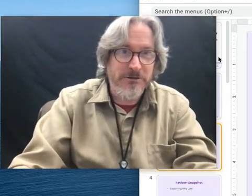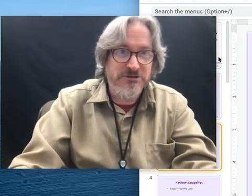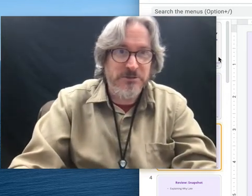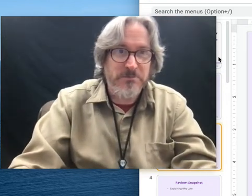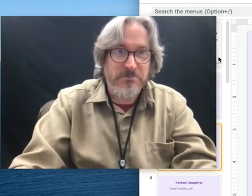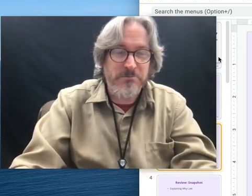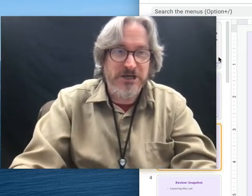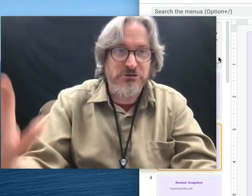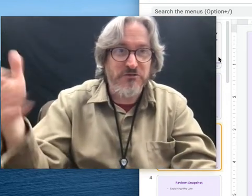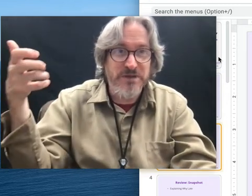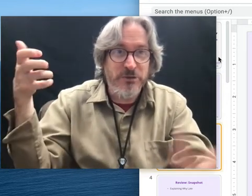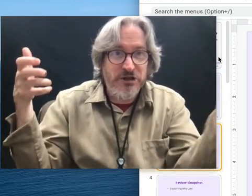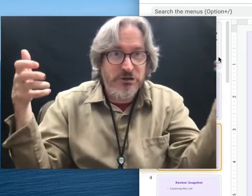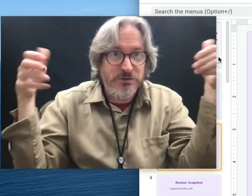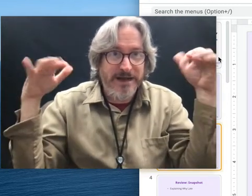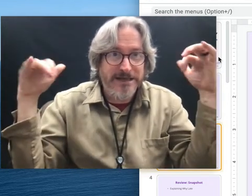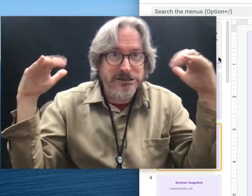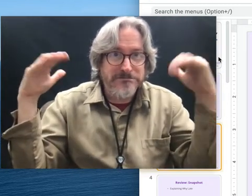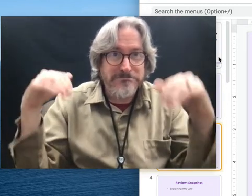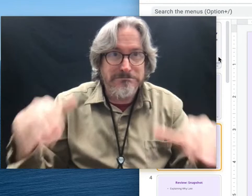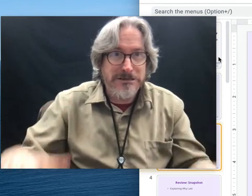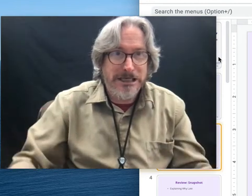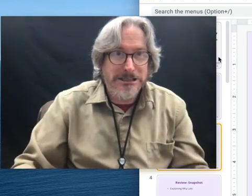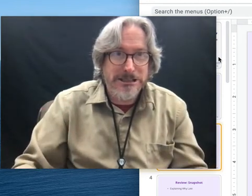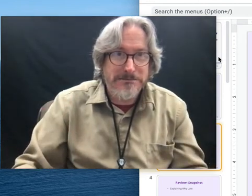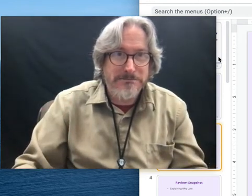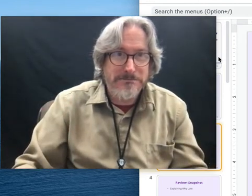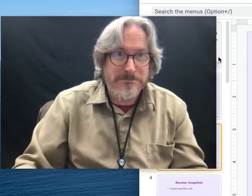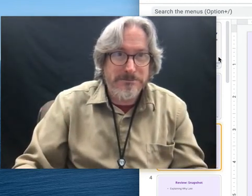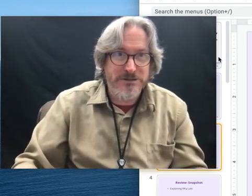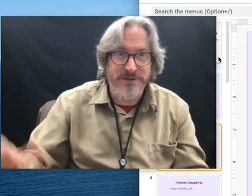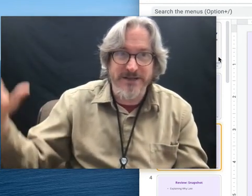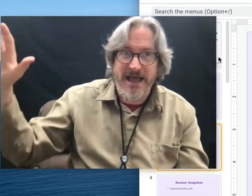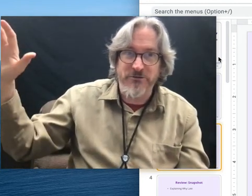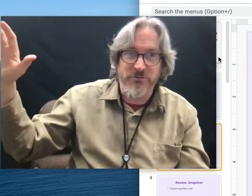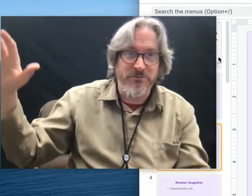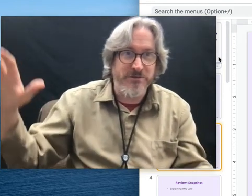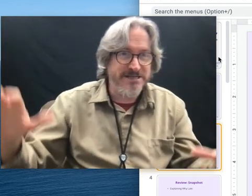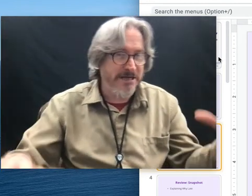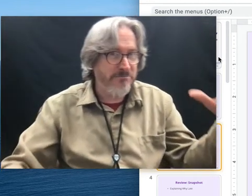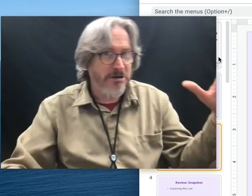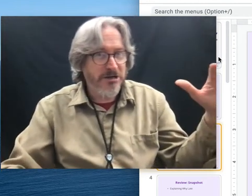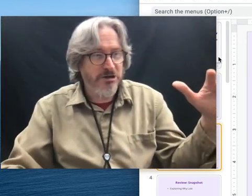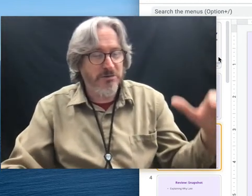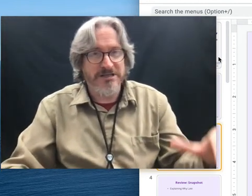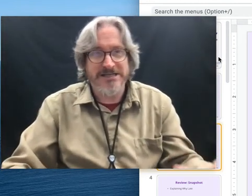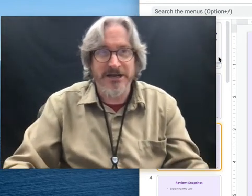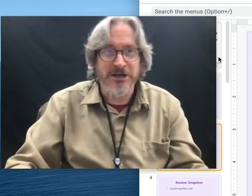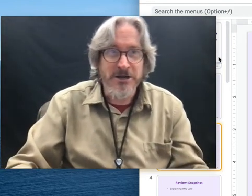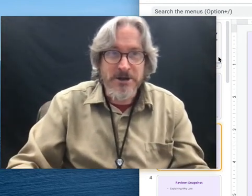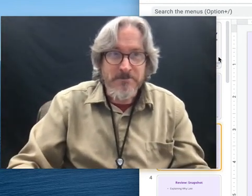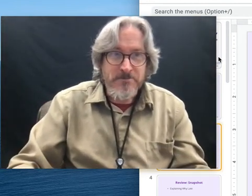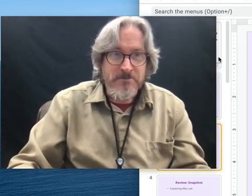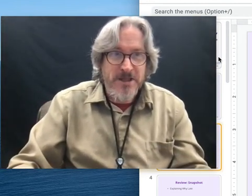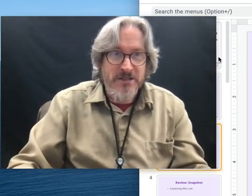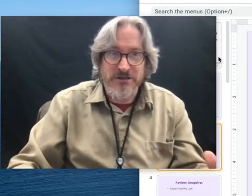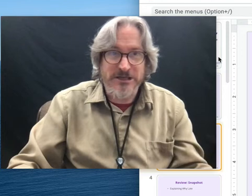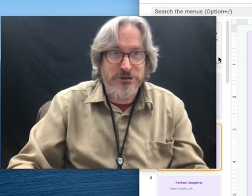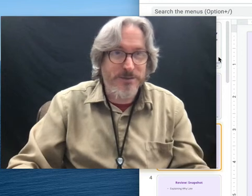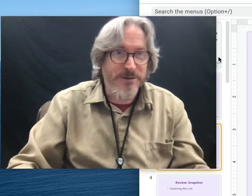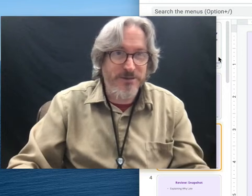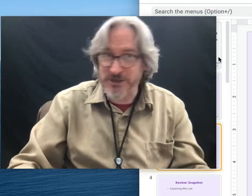My wife took a picture of me with our two pets, and I was petting the cat with this hand, dog with this hand.